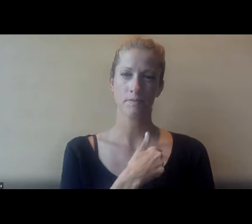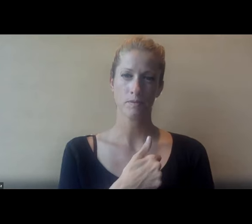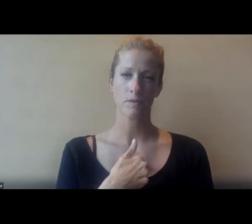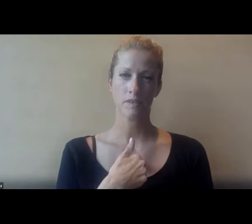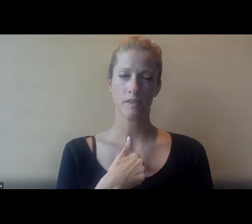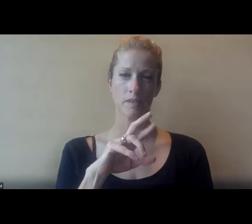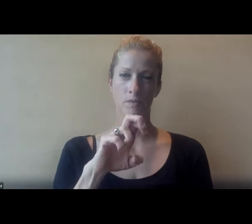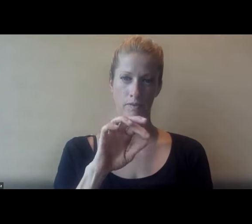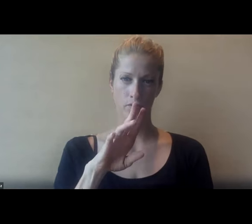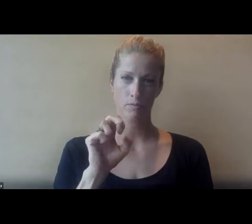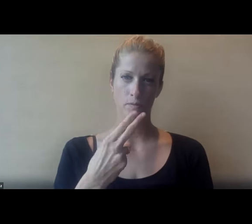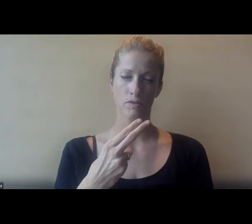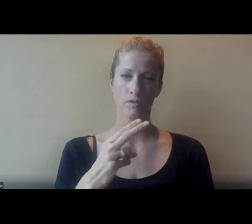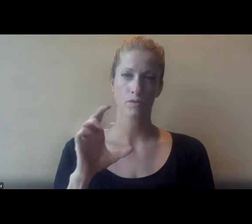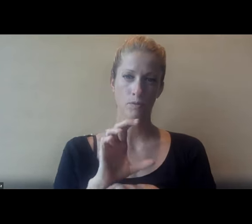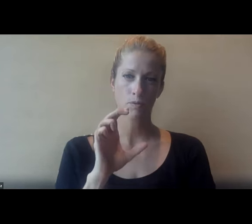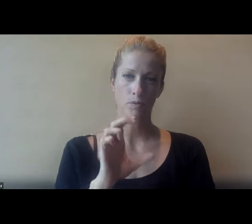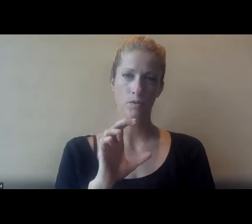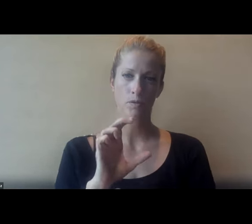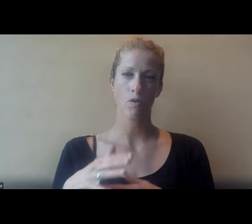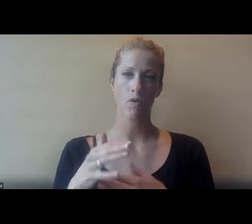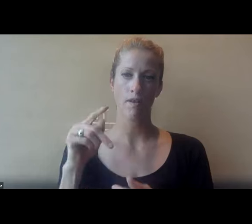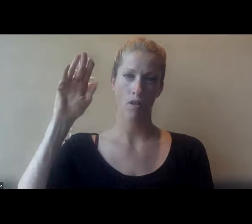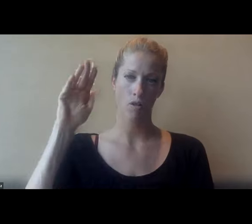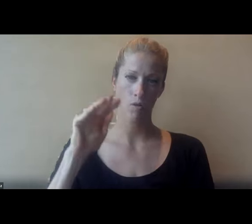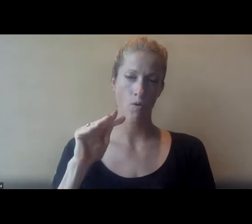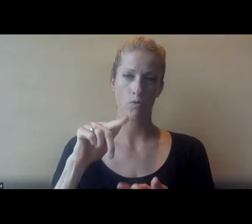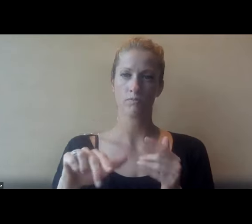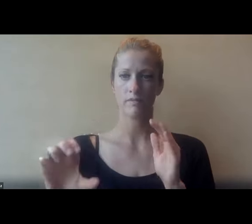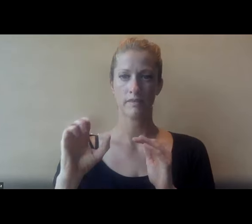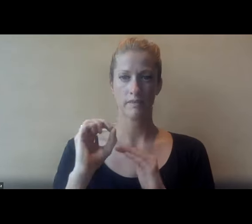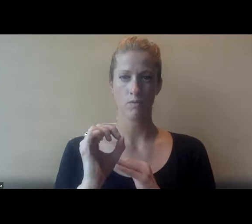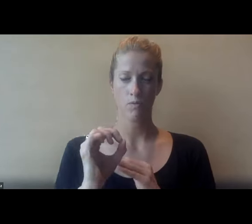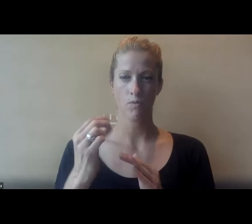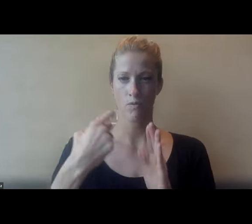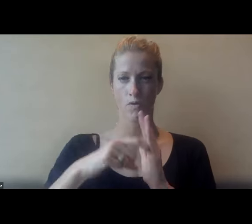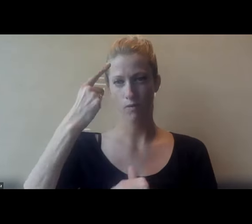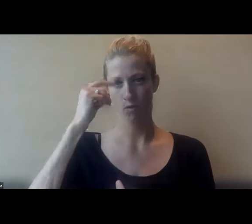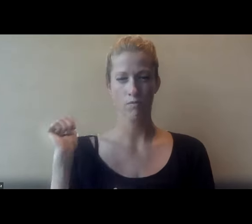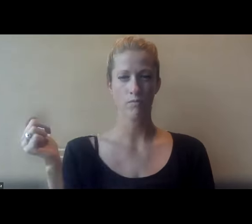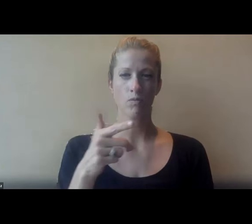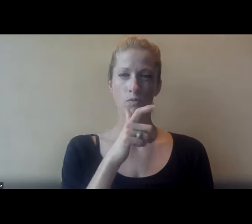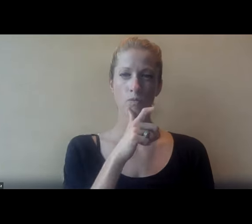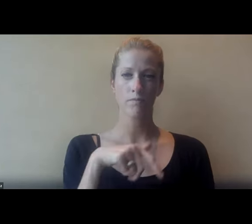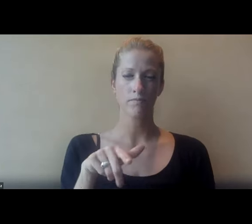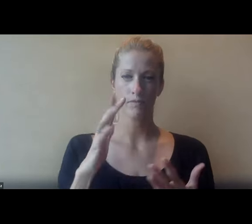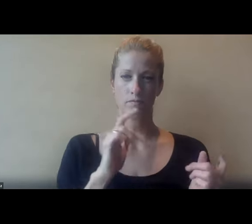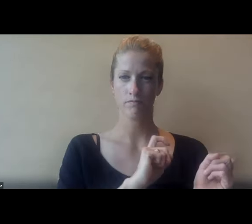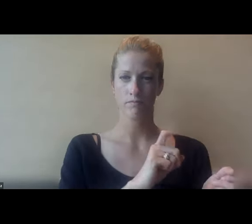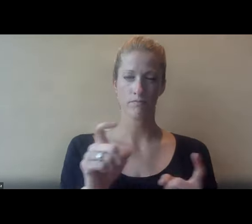refurbish computers and we offer these at low to no cost to recipients, and thus far have distributed